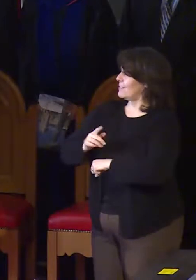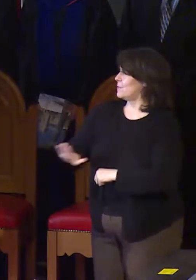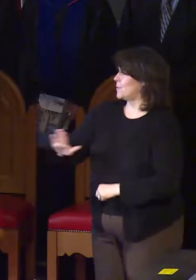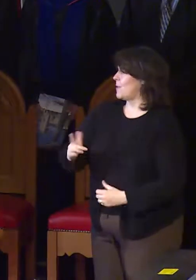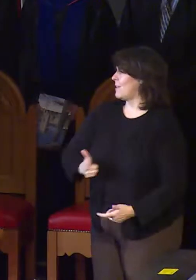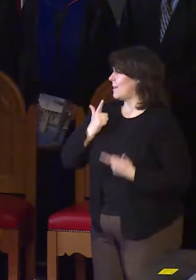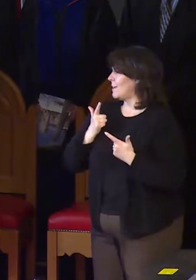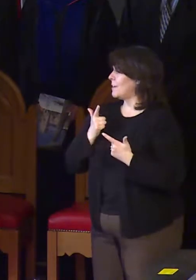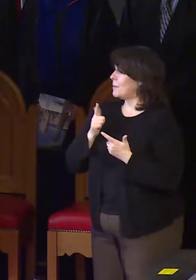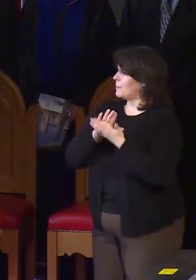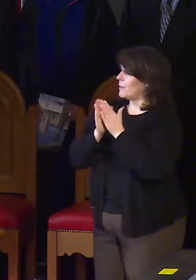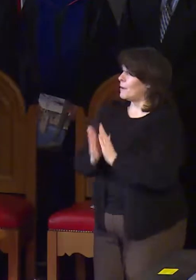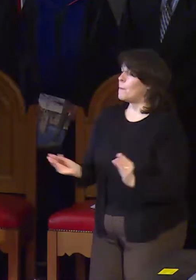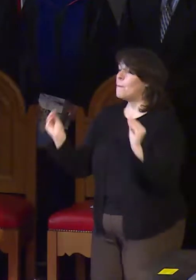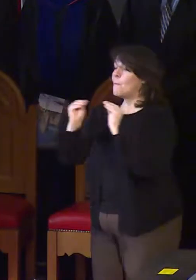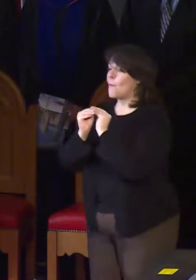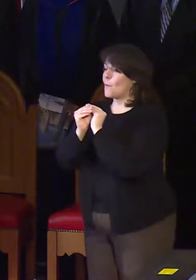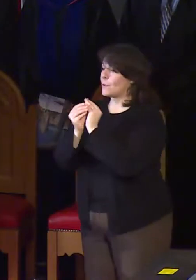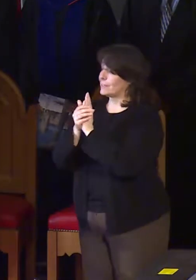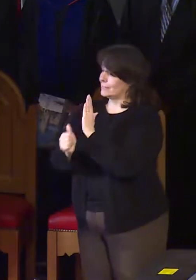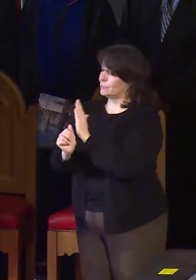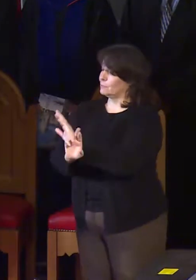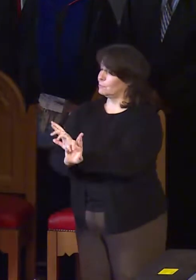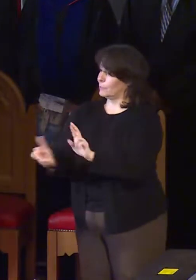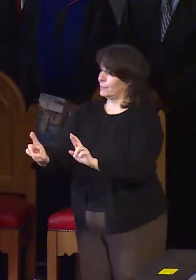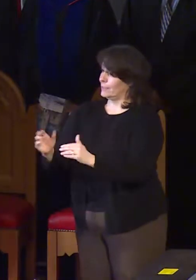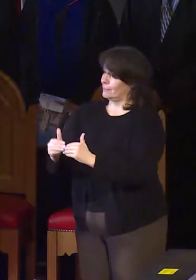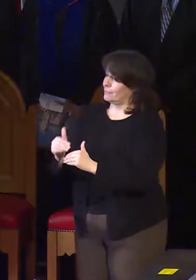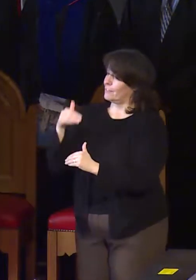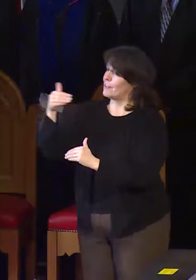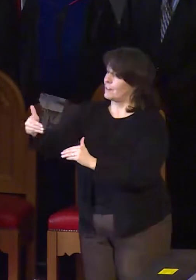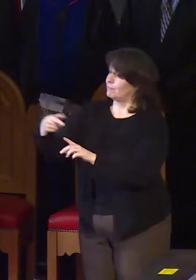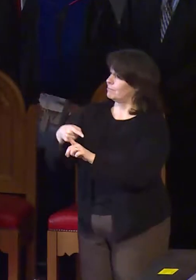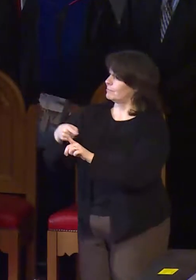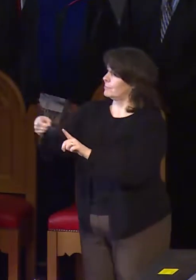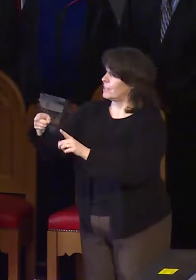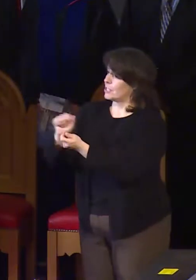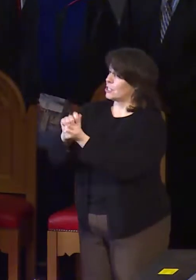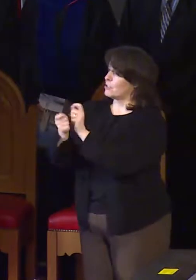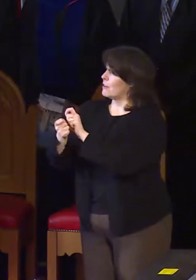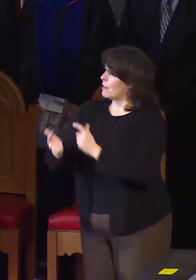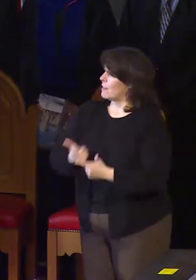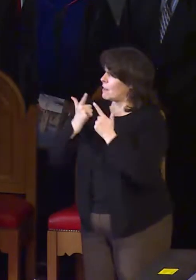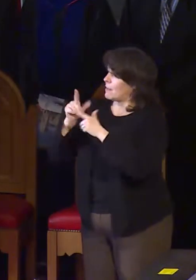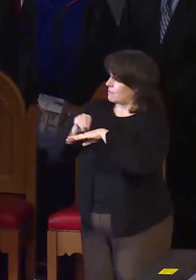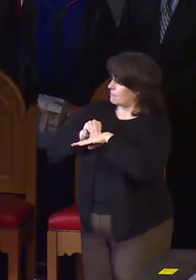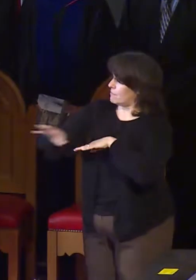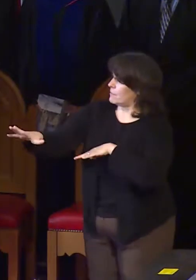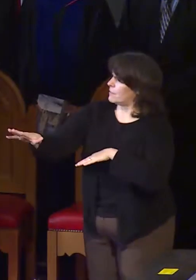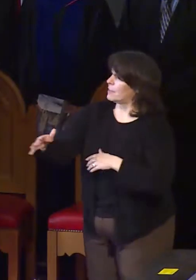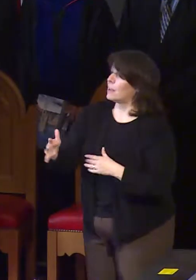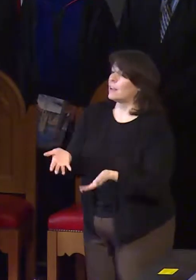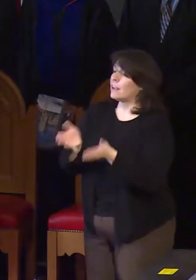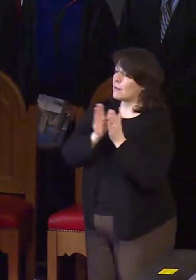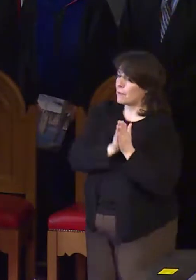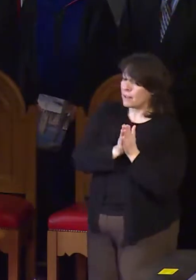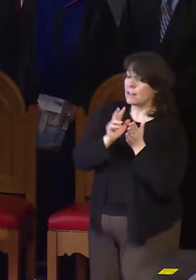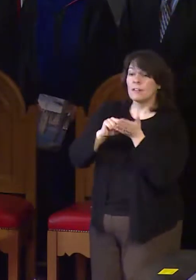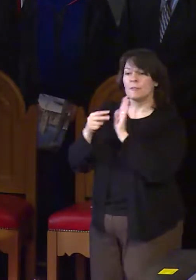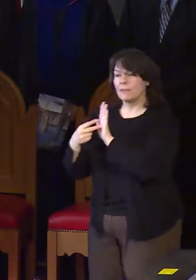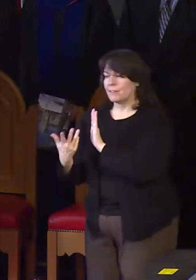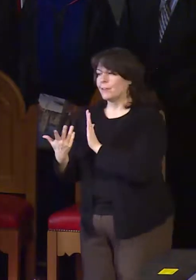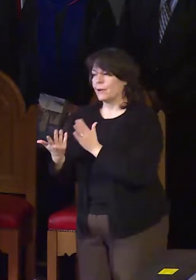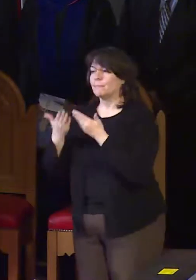you become more equipped than ever in whatever field you go into to change lives and improve life. Amen, which means so